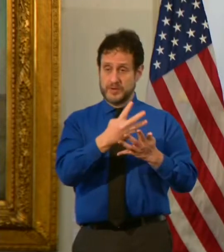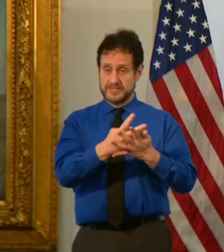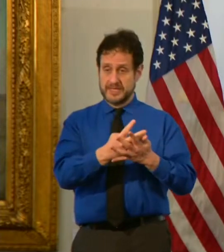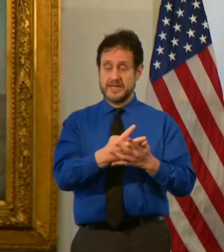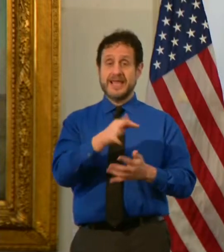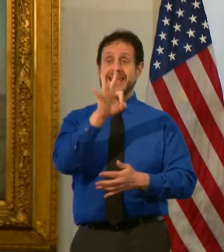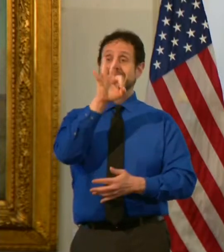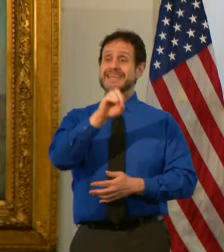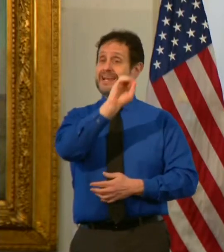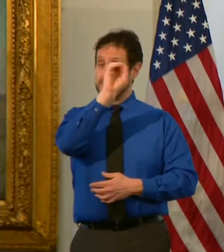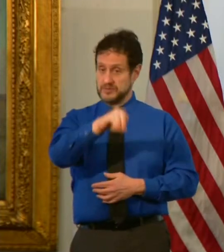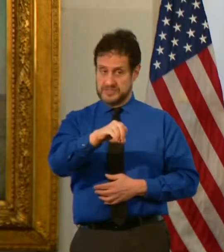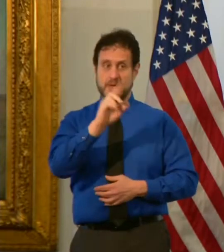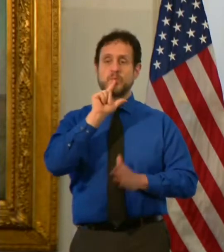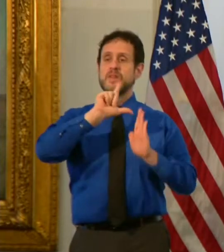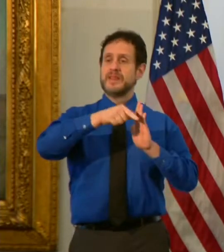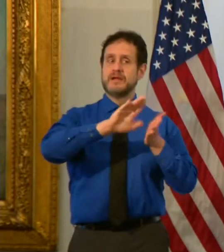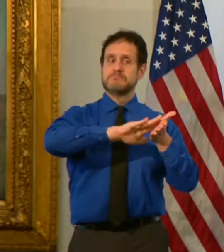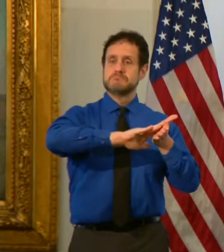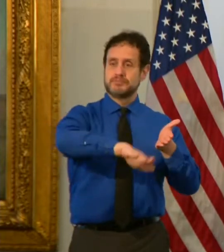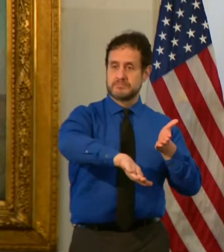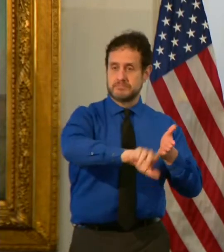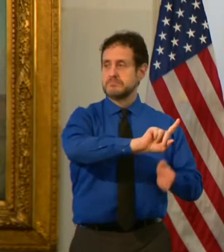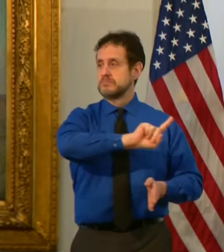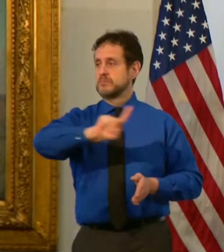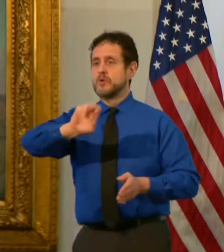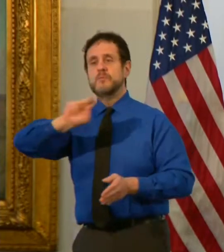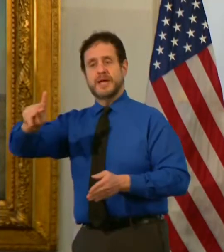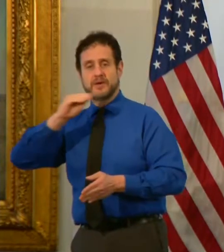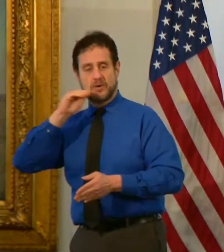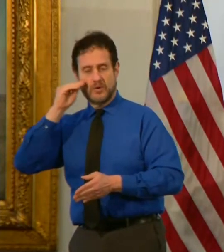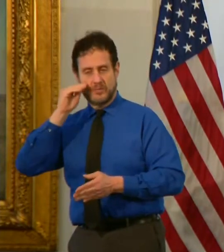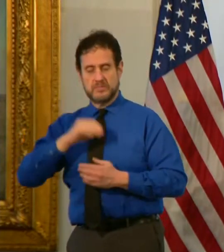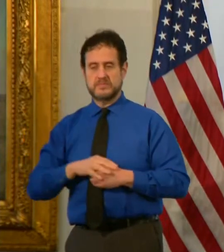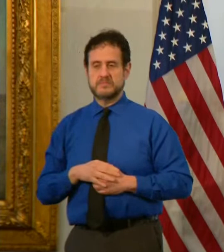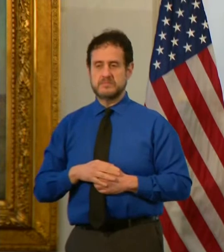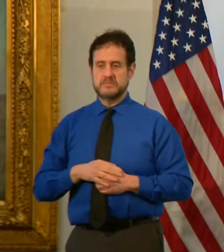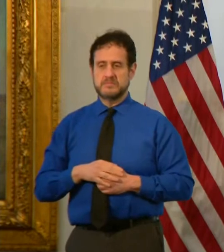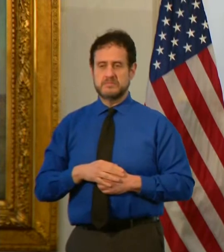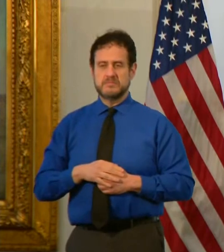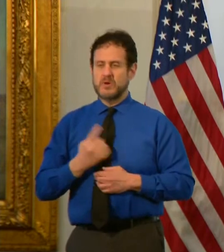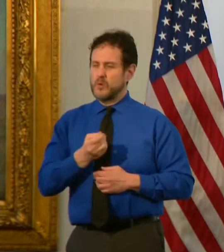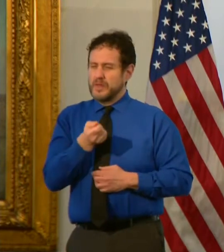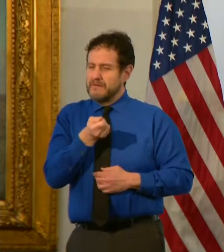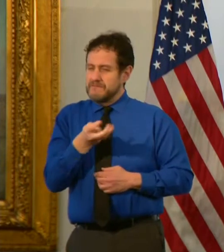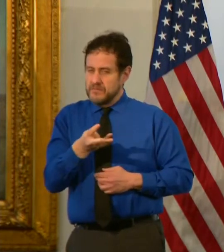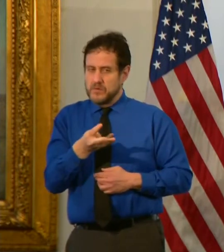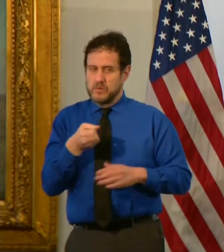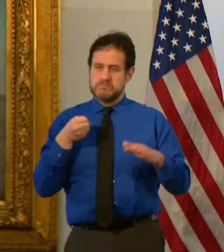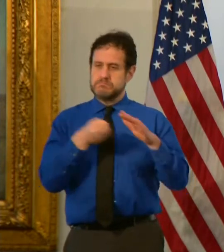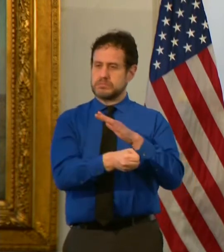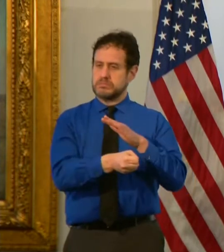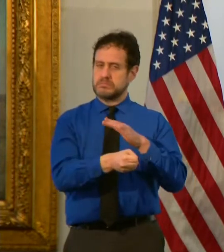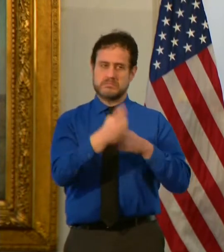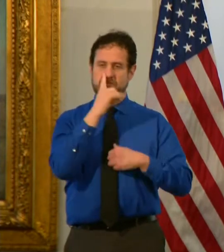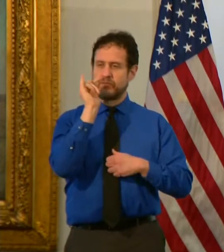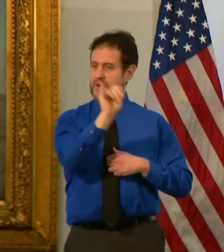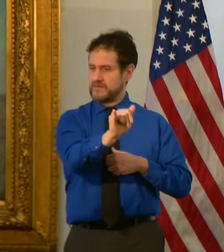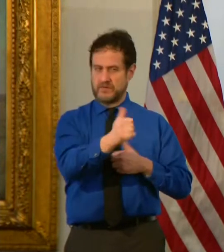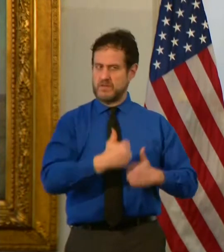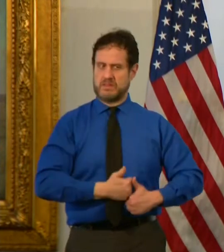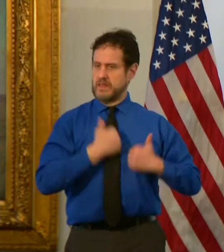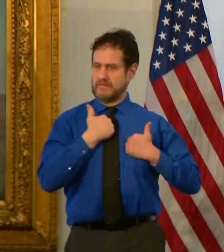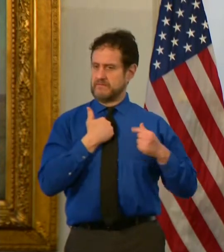home. It's only a small sliver of folks who are sentenced to life without parole. Only a